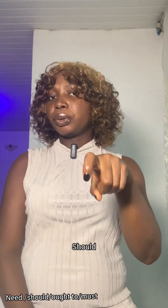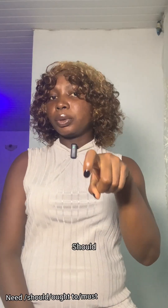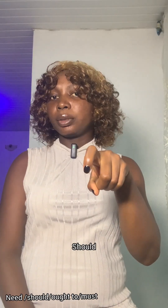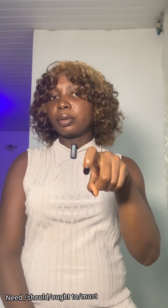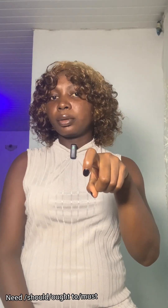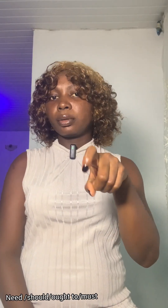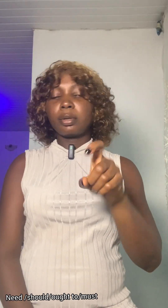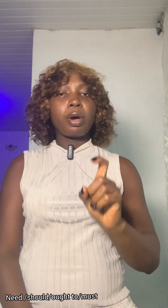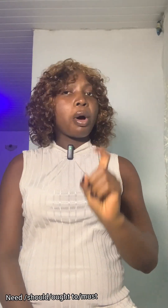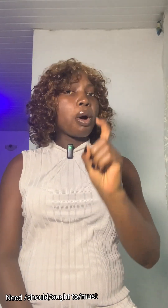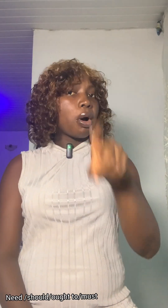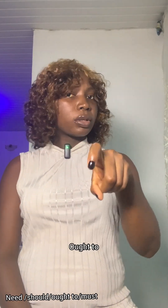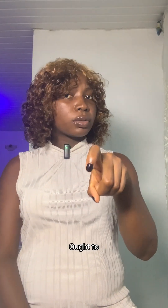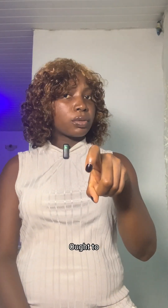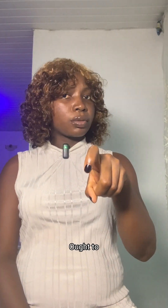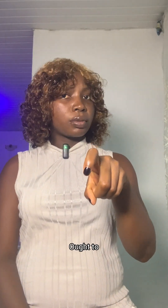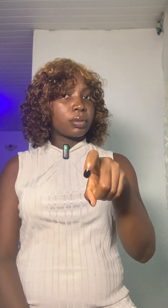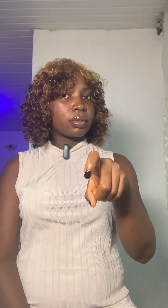should, ought to,